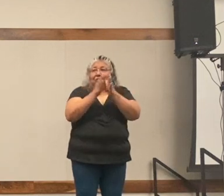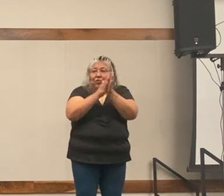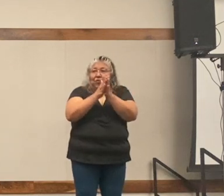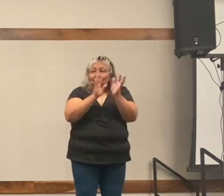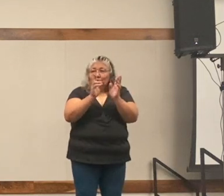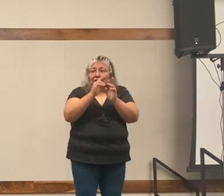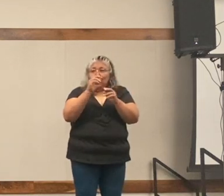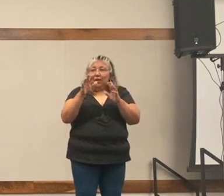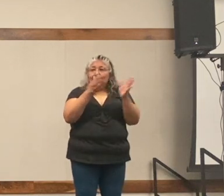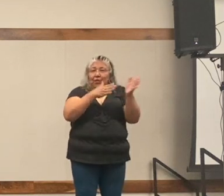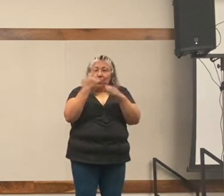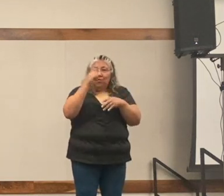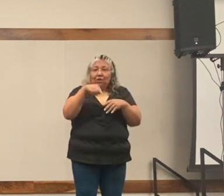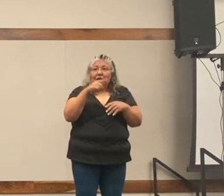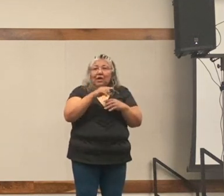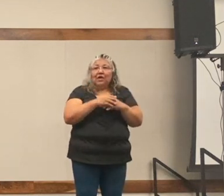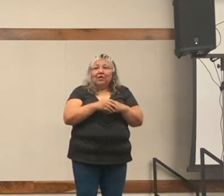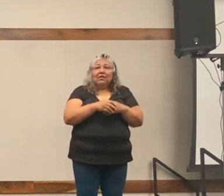so,